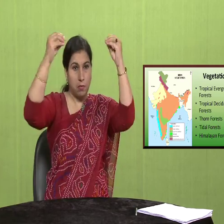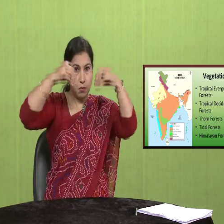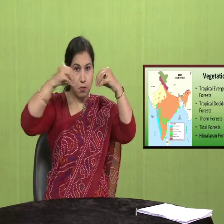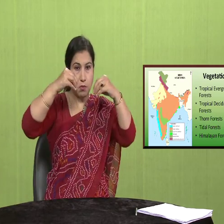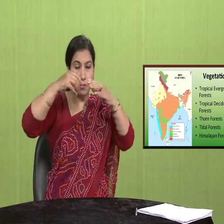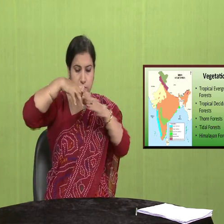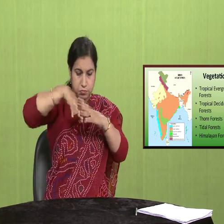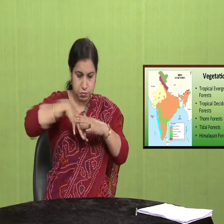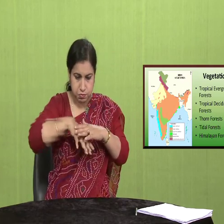gives us fruits,